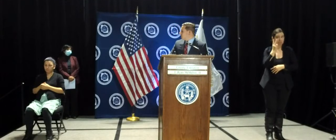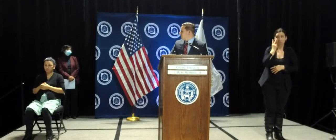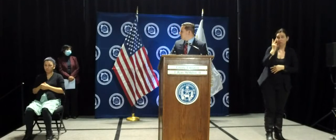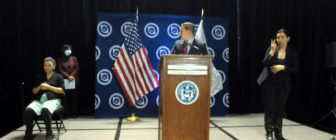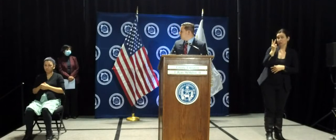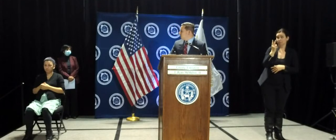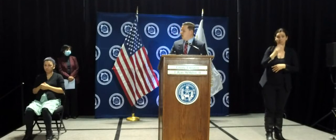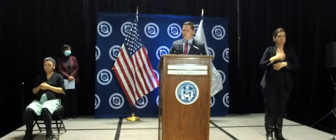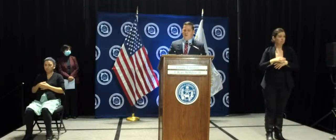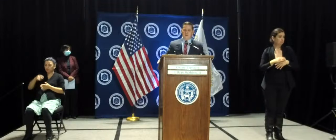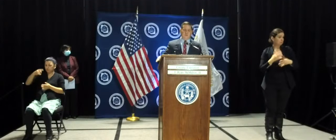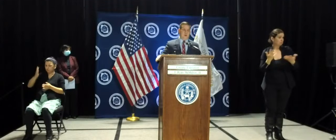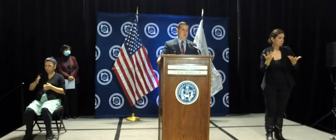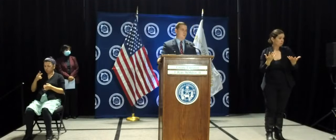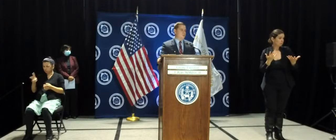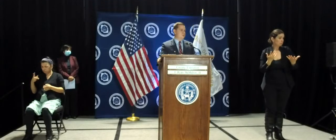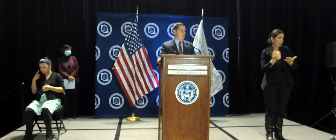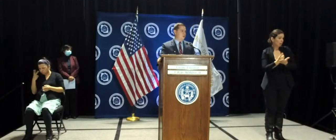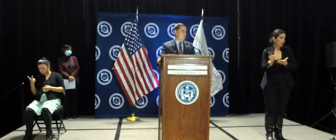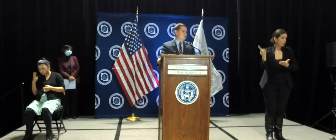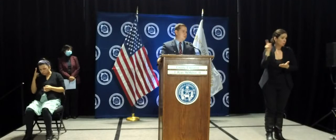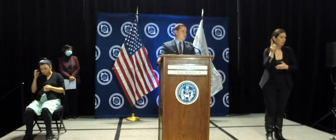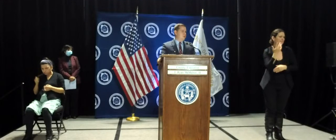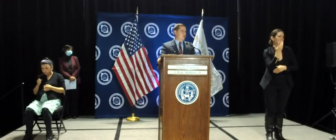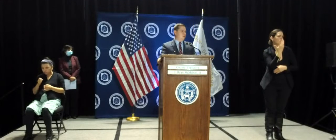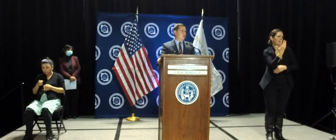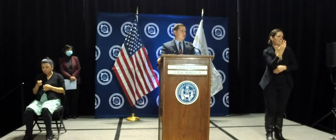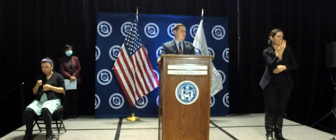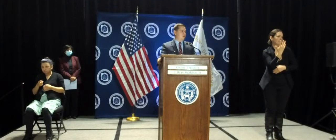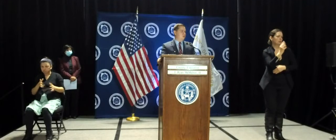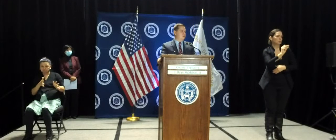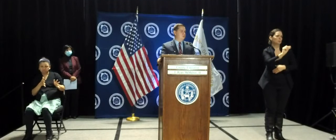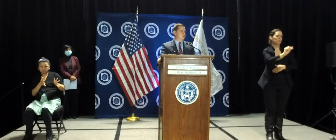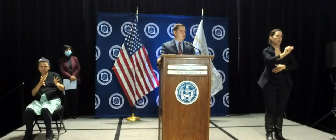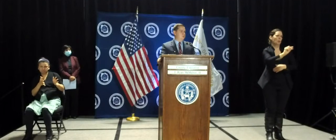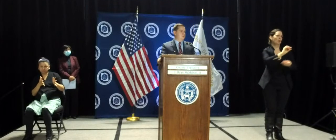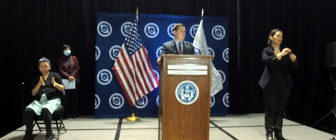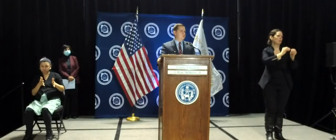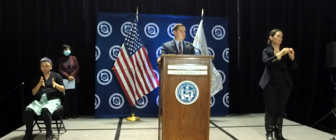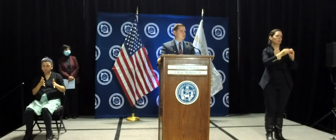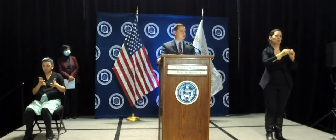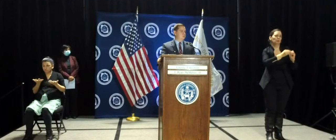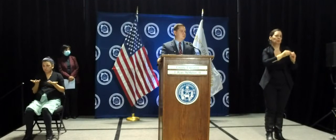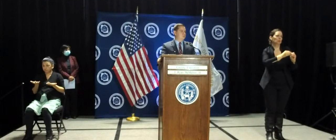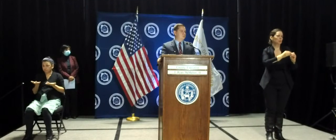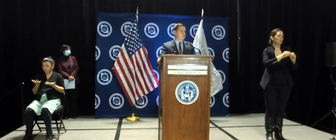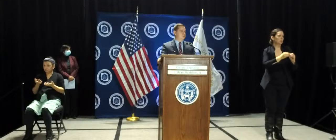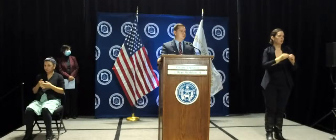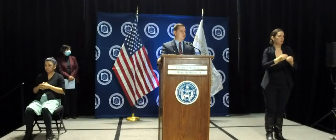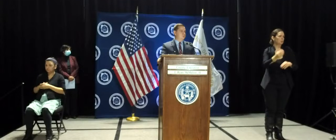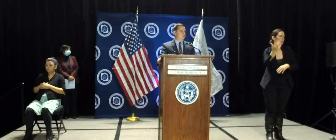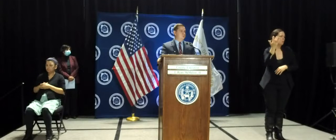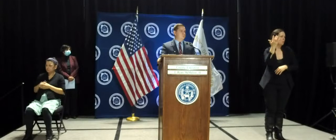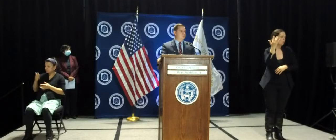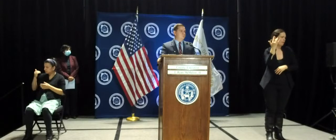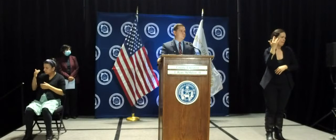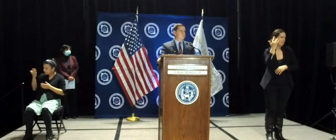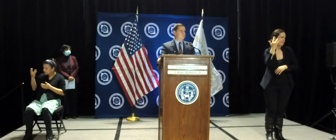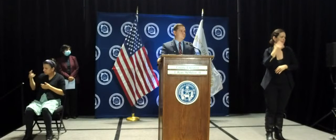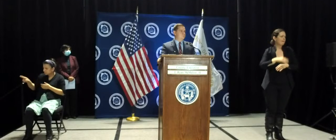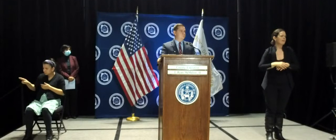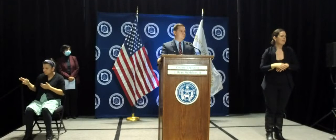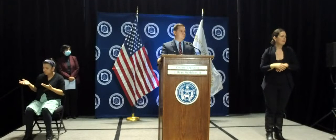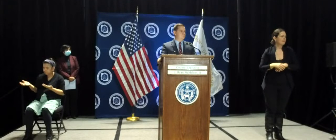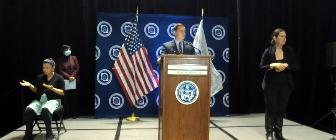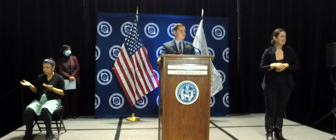ago. Very, very small numbers. I think. Why are we seeing small numbers of flu but